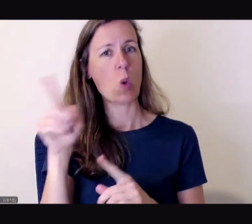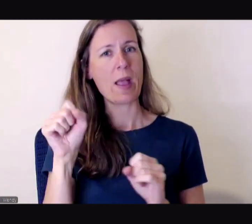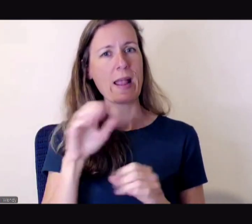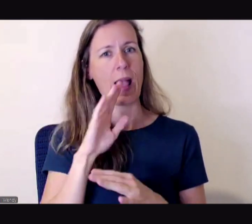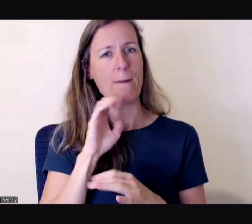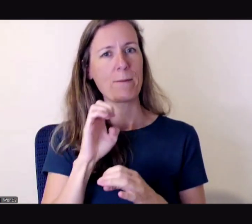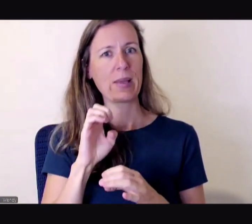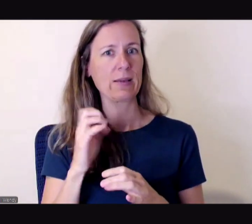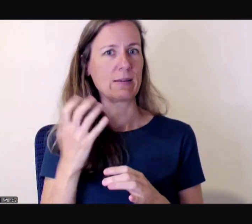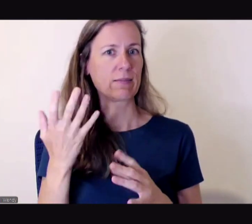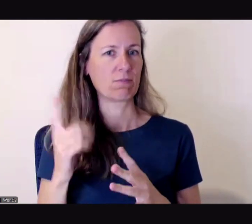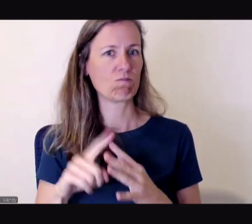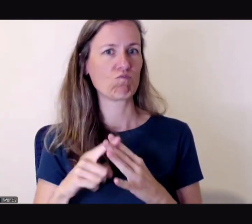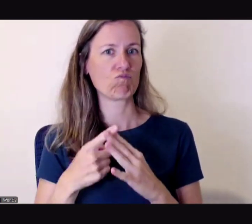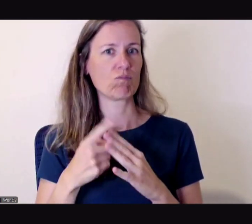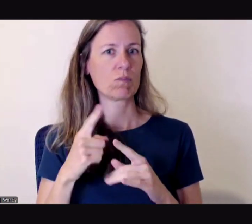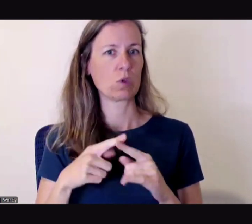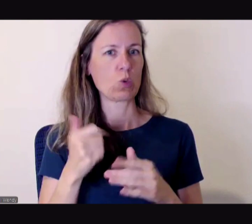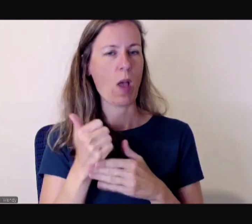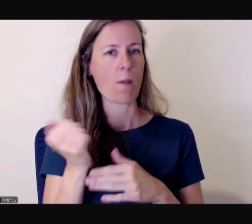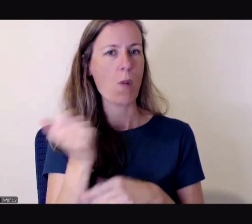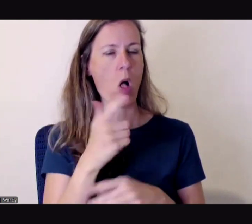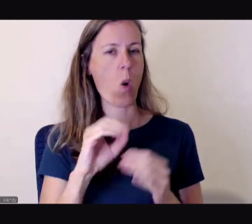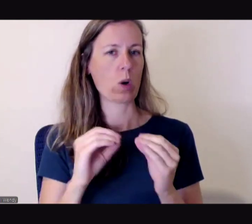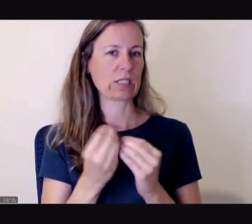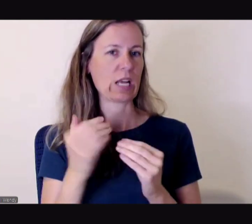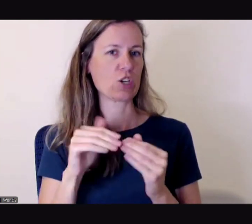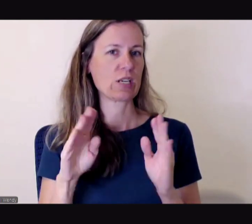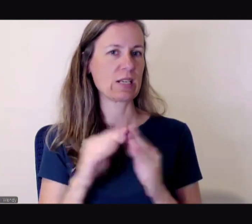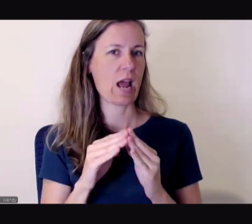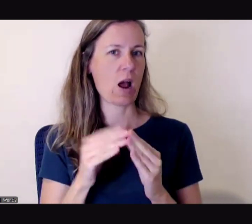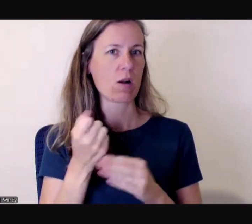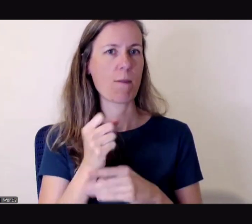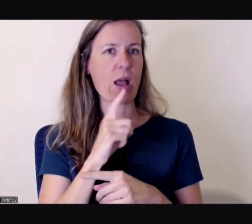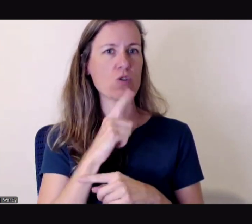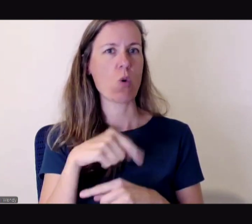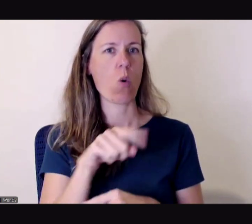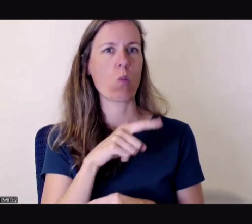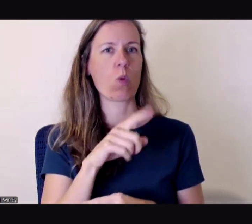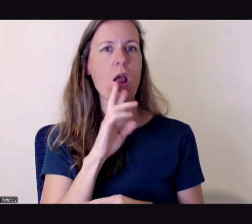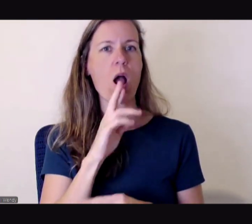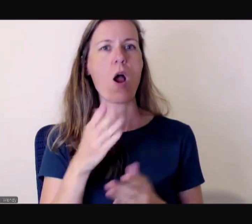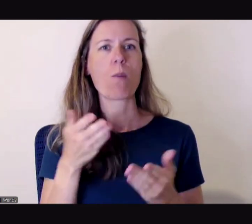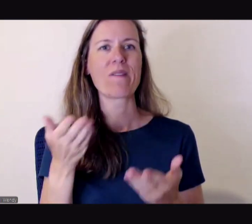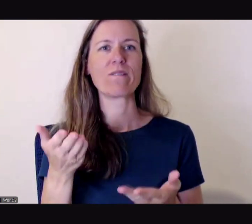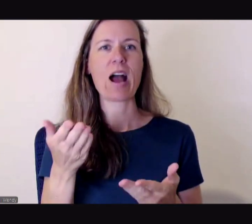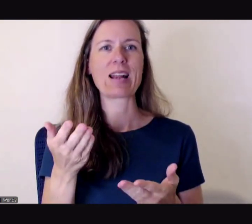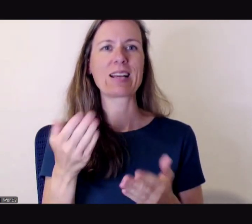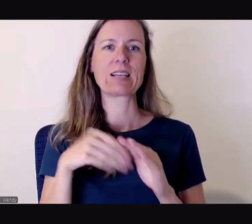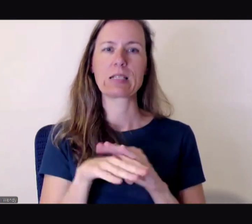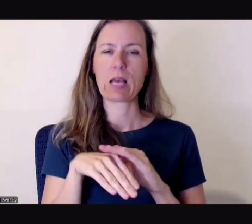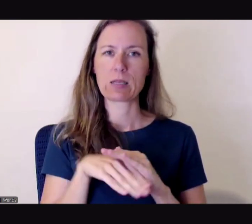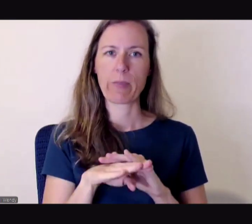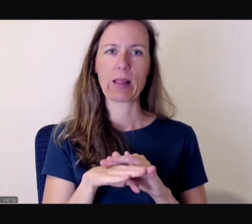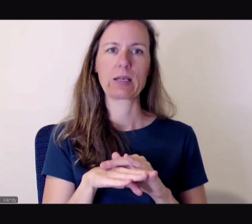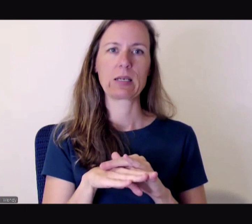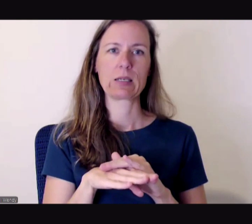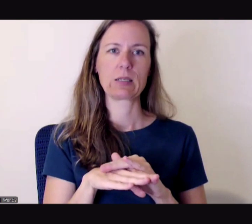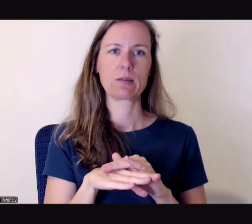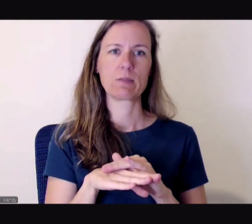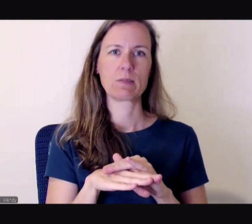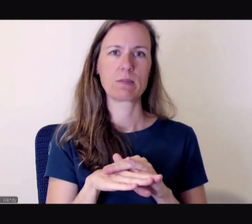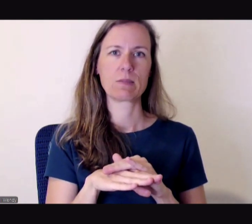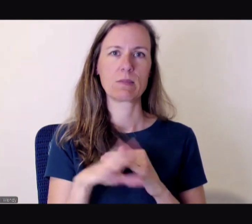as well as the town make sure that we are providing kind of just accessibility and all